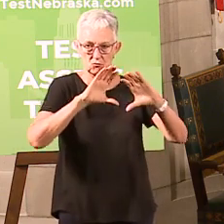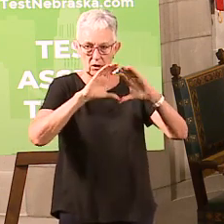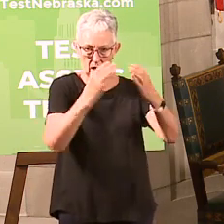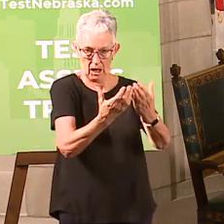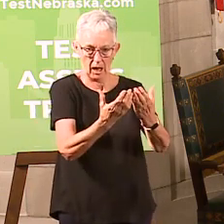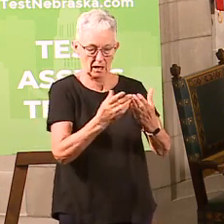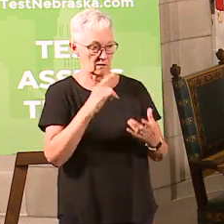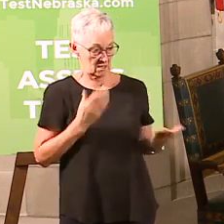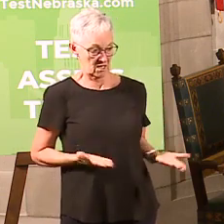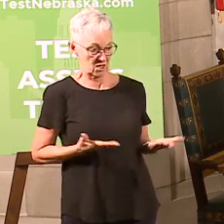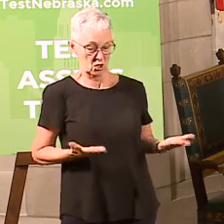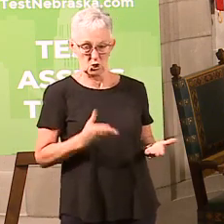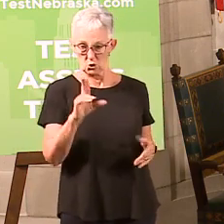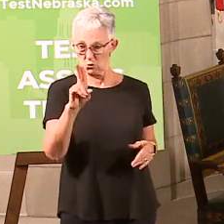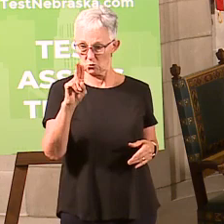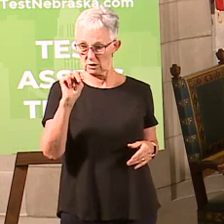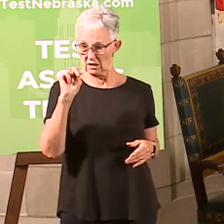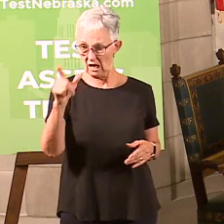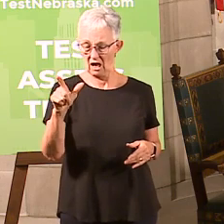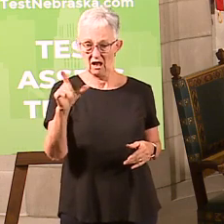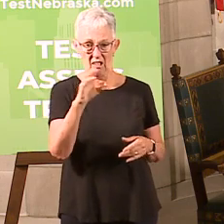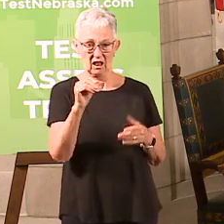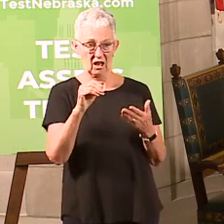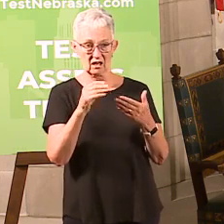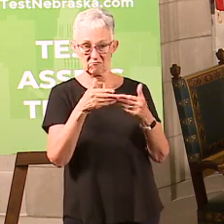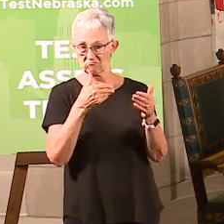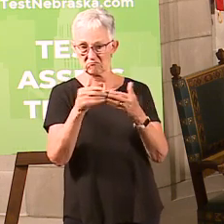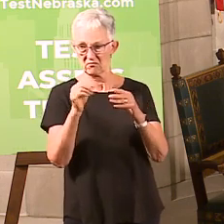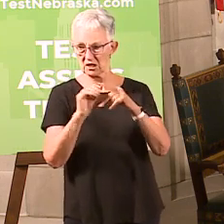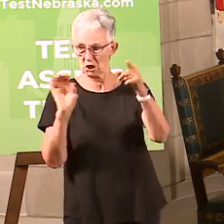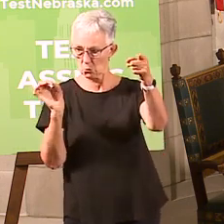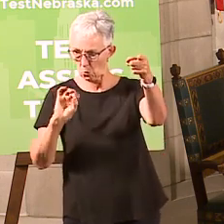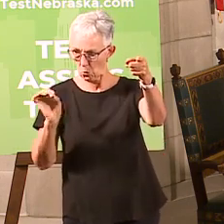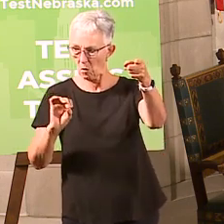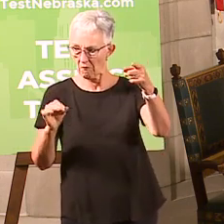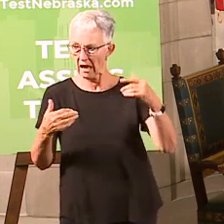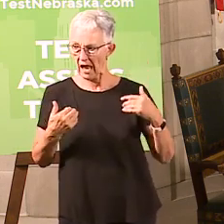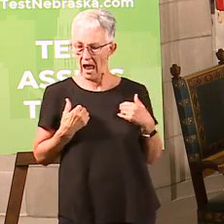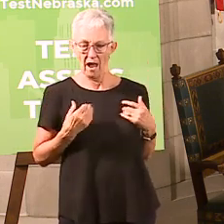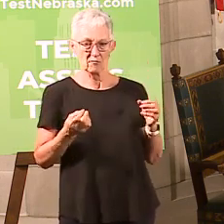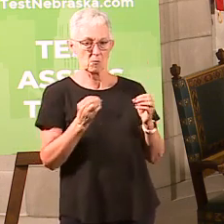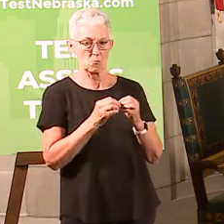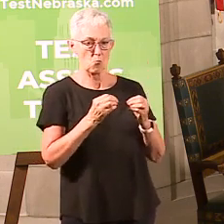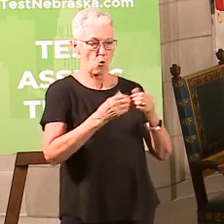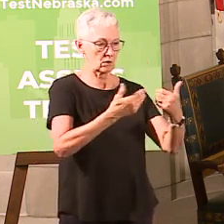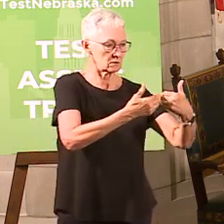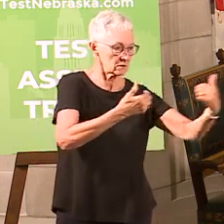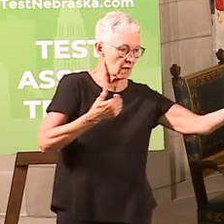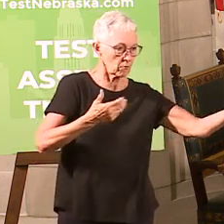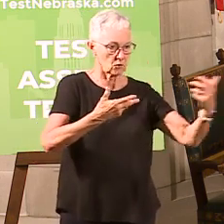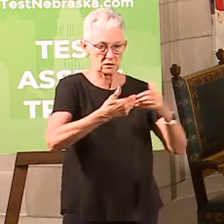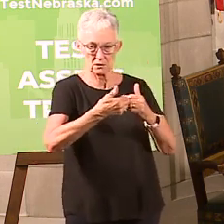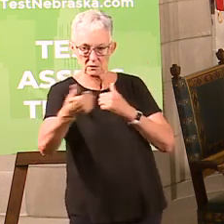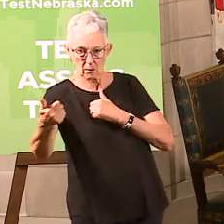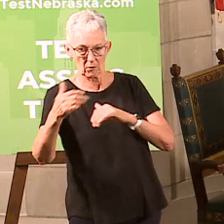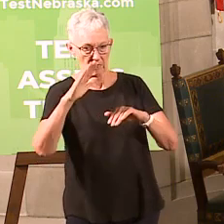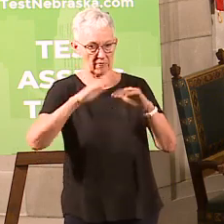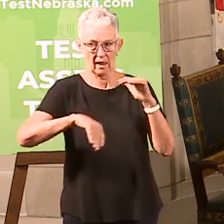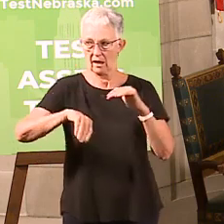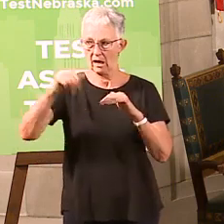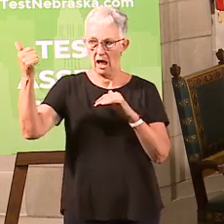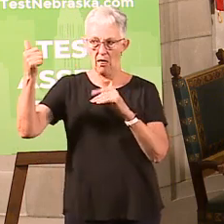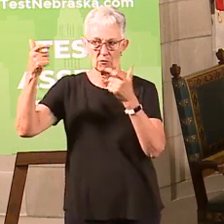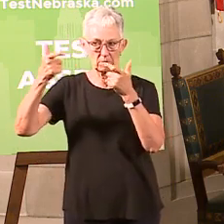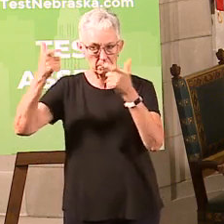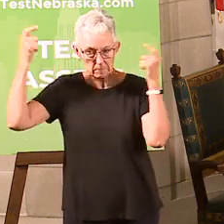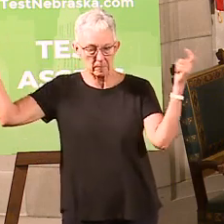at University of Nebraska-Lincoln, but even at our metropolitan campus in Omaha, we are more spread out than a lot of other campuses. We will reduce our class